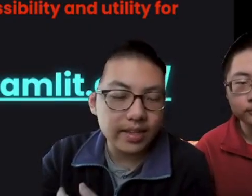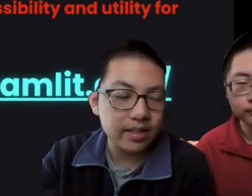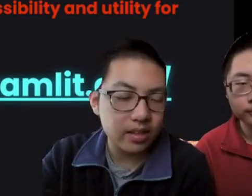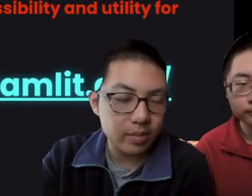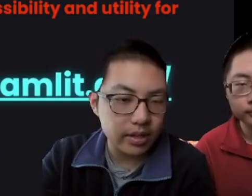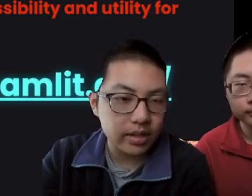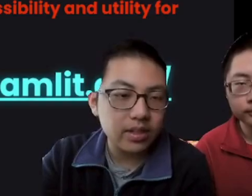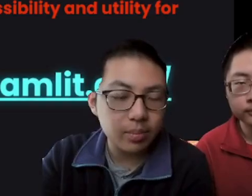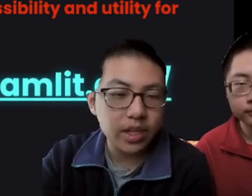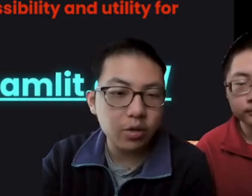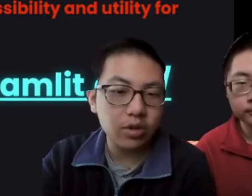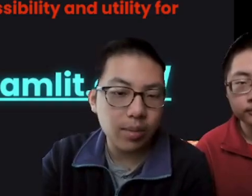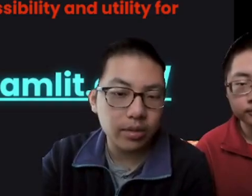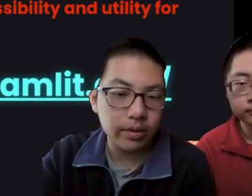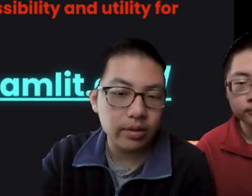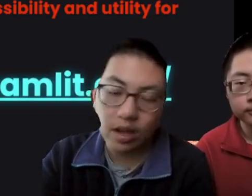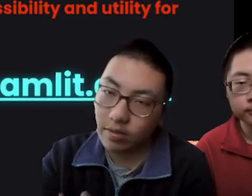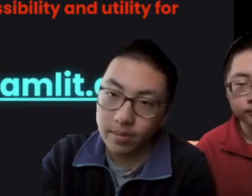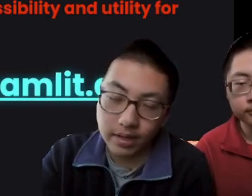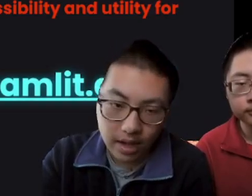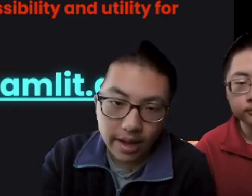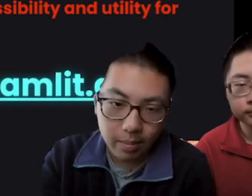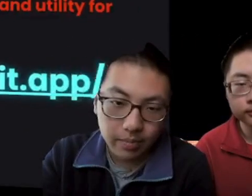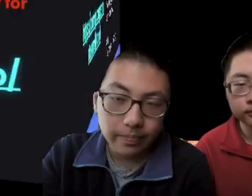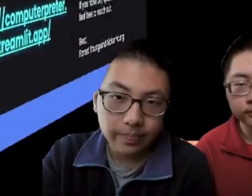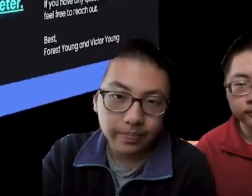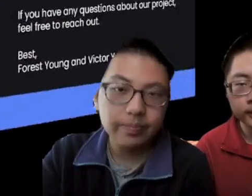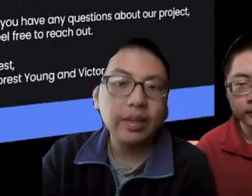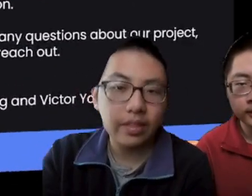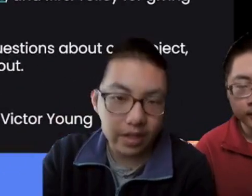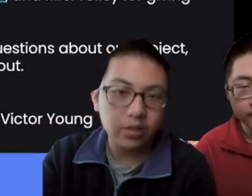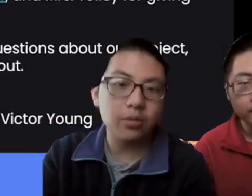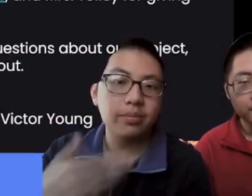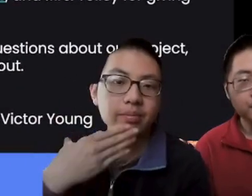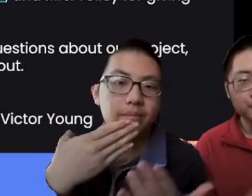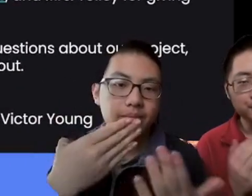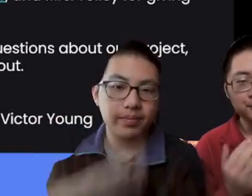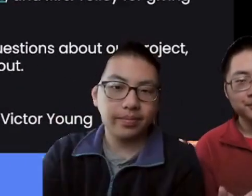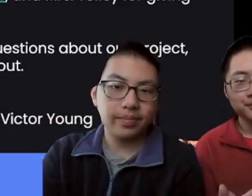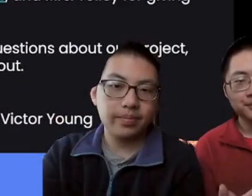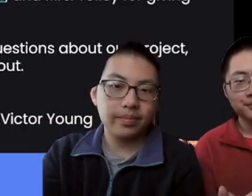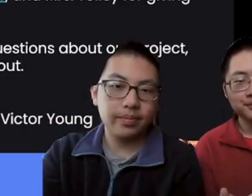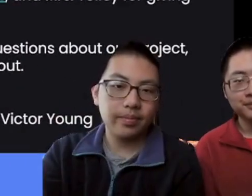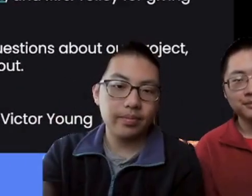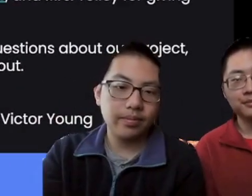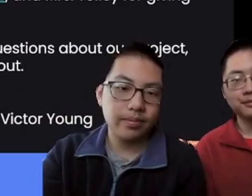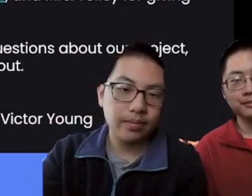is its accessibility. Simply go to computerpreter.streamlit.app. Thank you. Thank you.